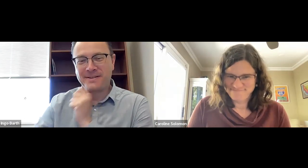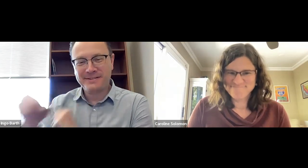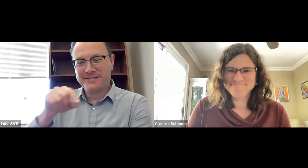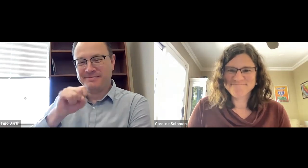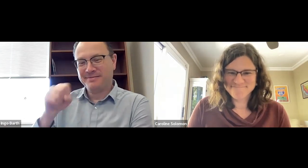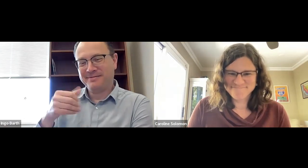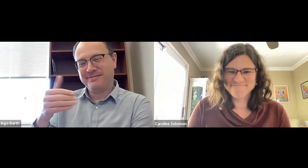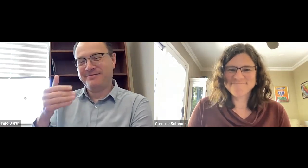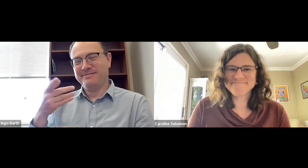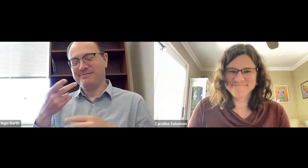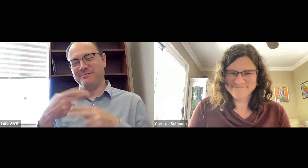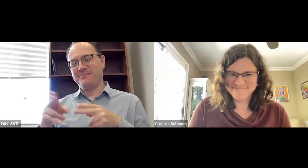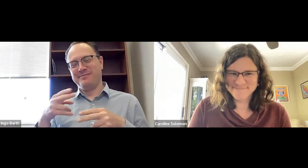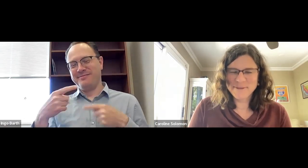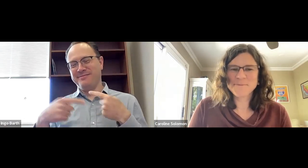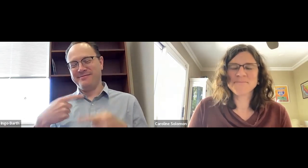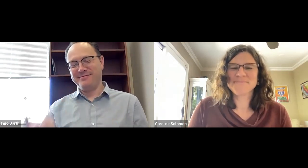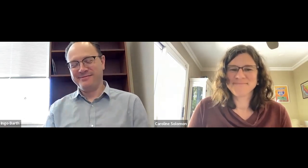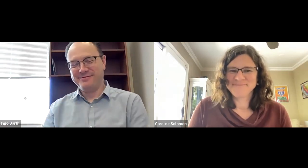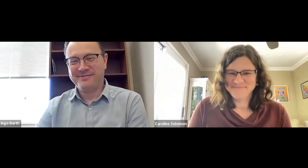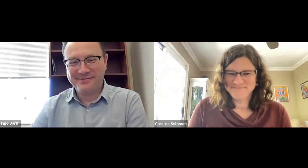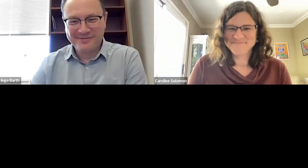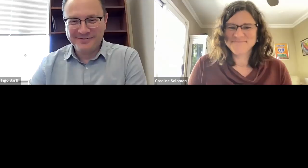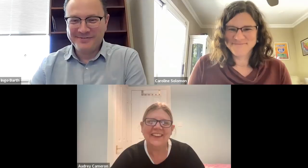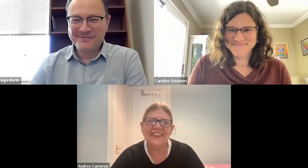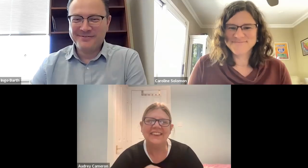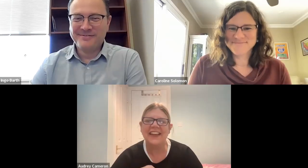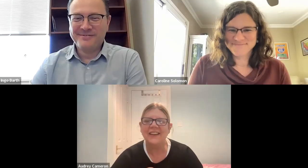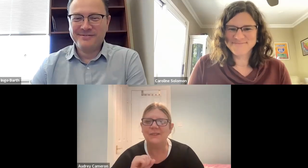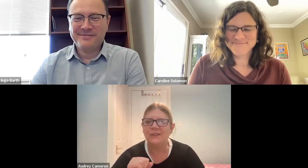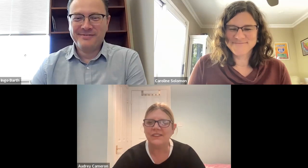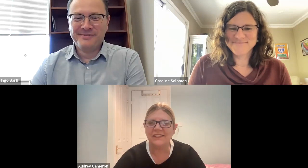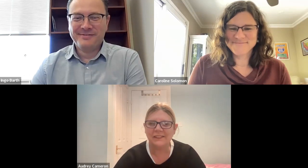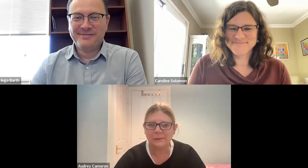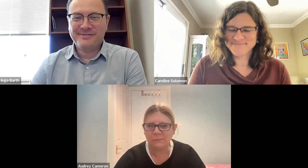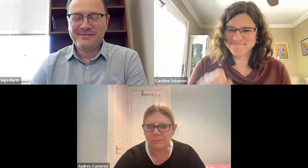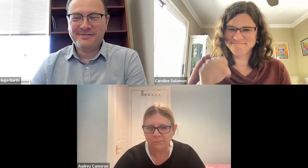Yeah, time has really flown. I can't believe we're going back to Germany. Yeah, I know. The time went by just like that.